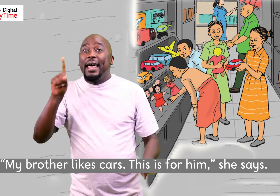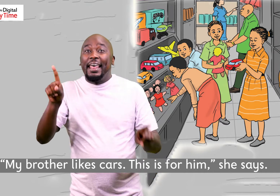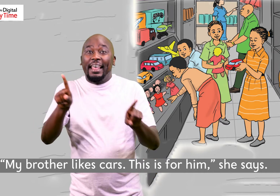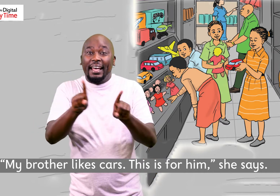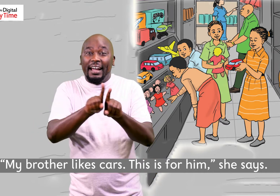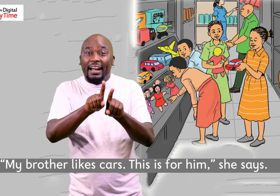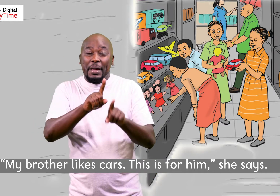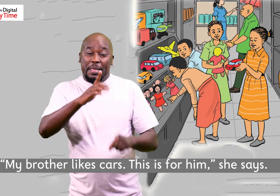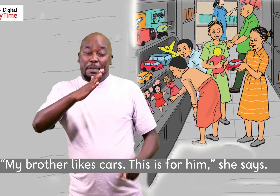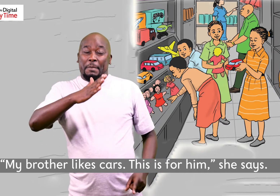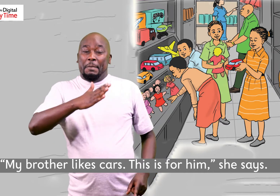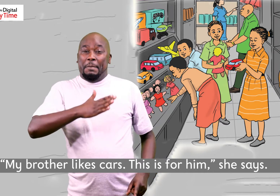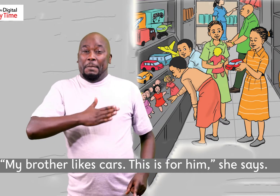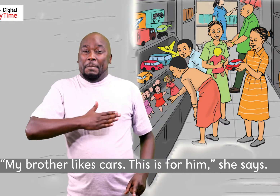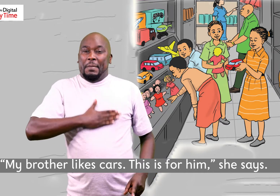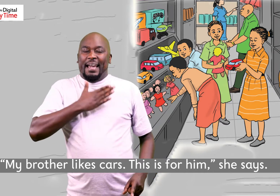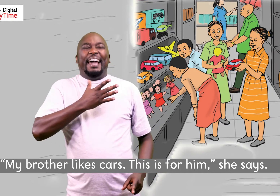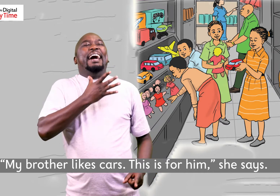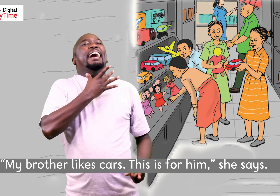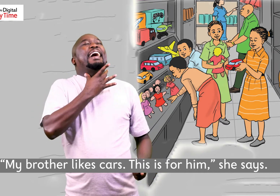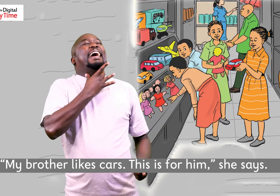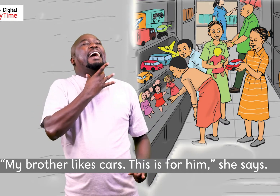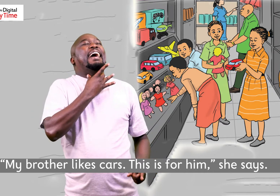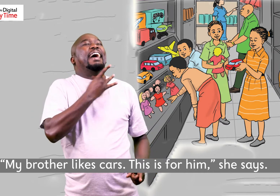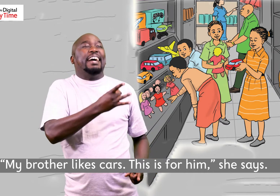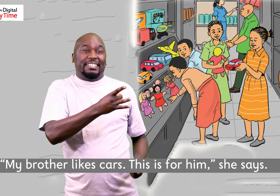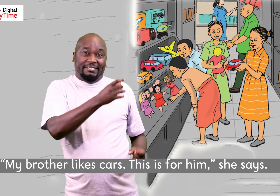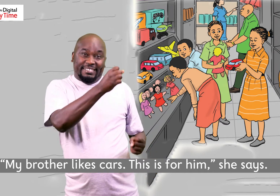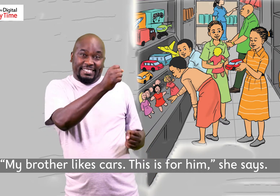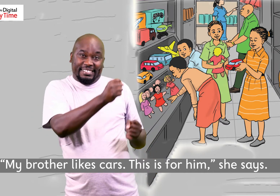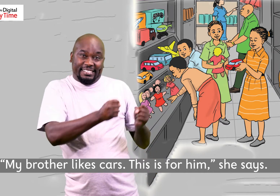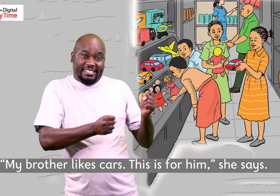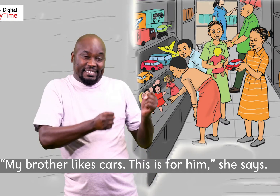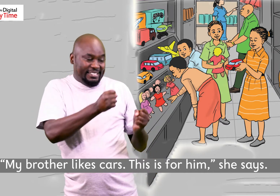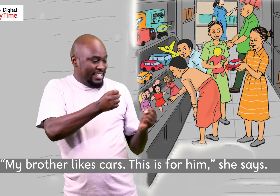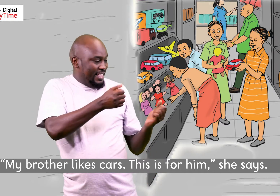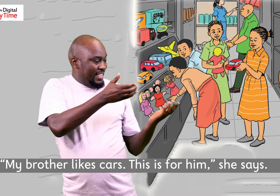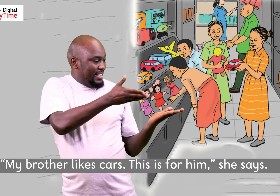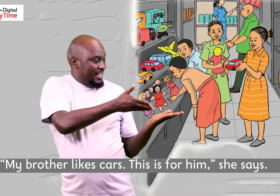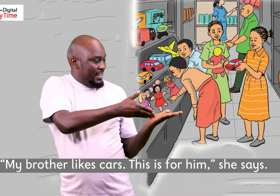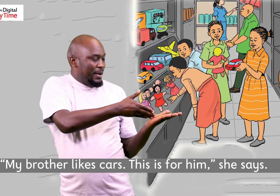My brother likes cars. This is for him, she says.